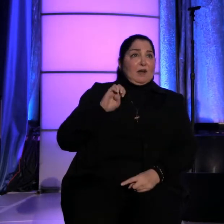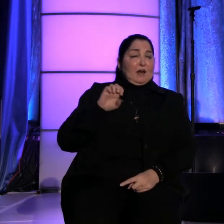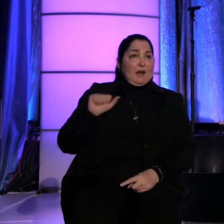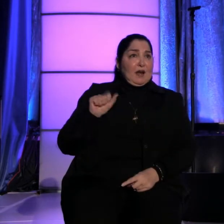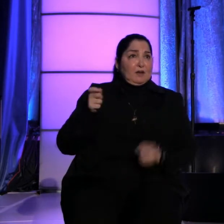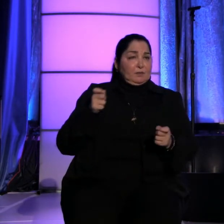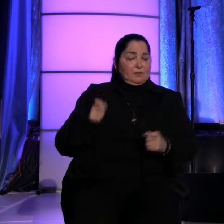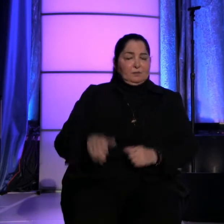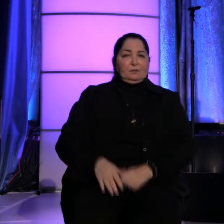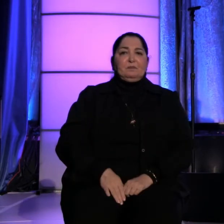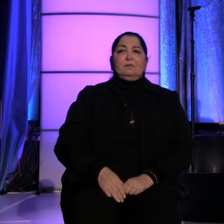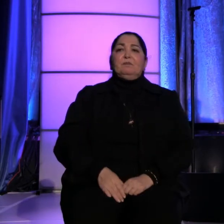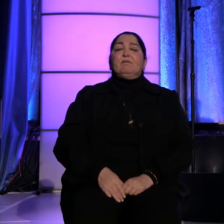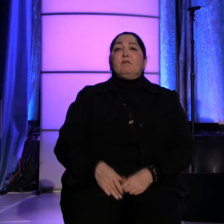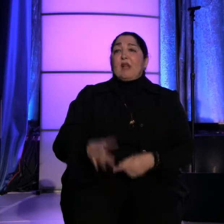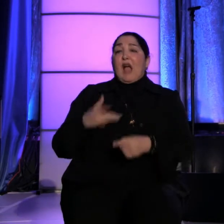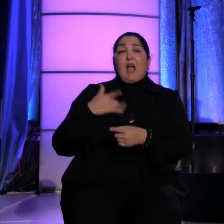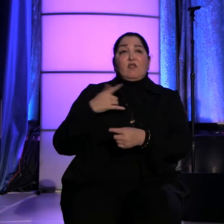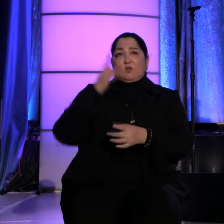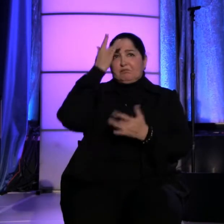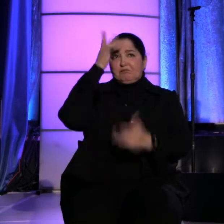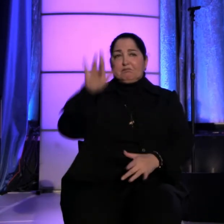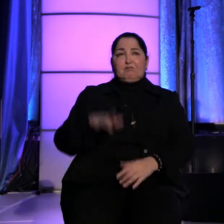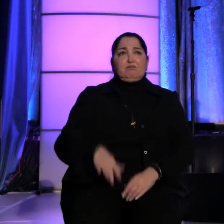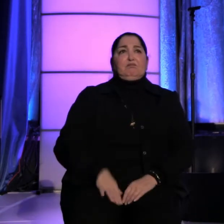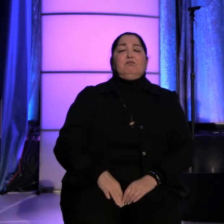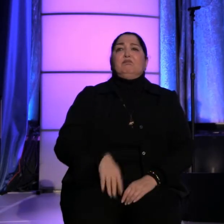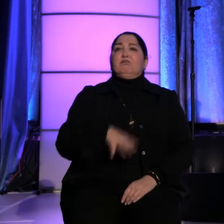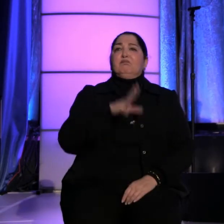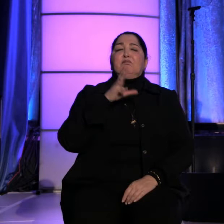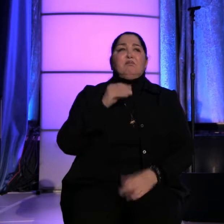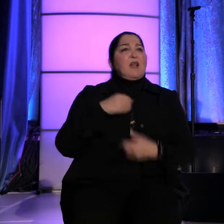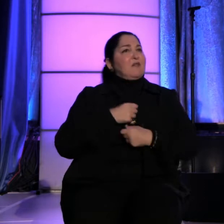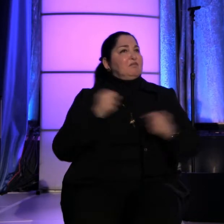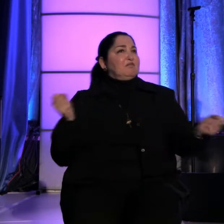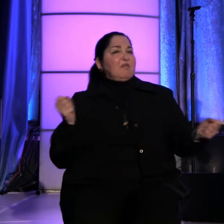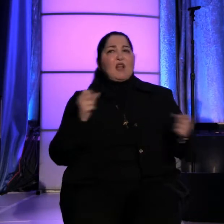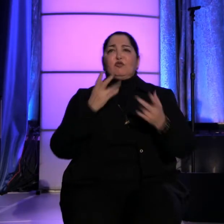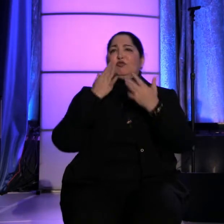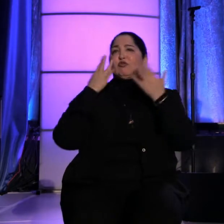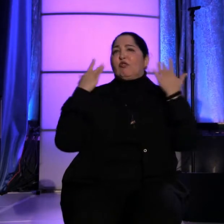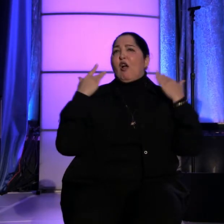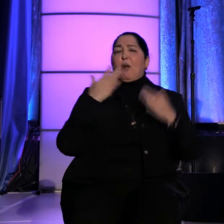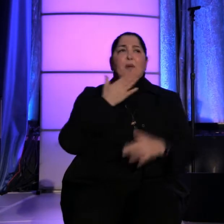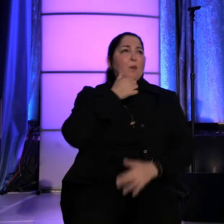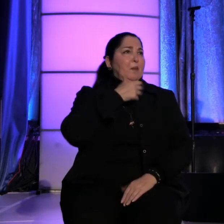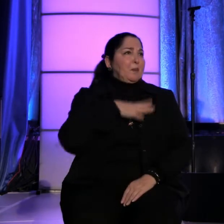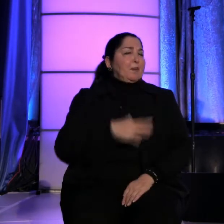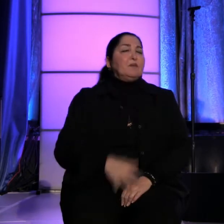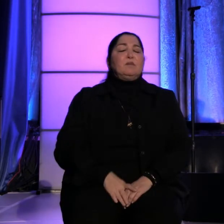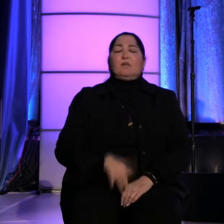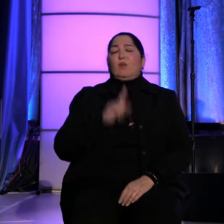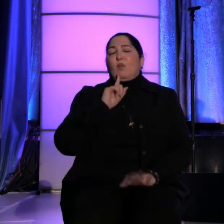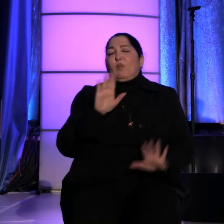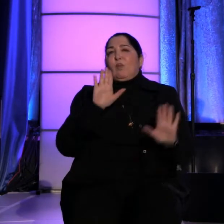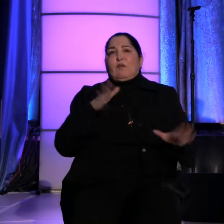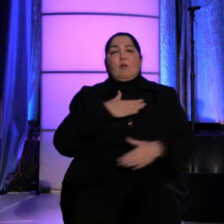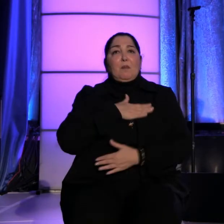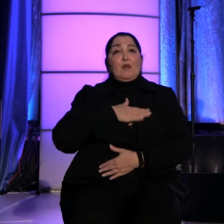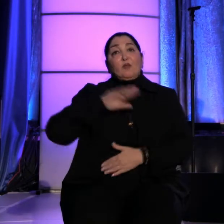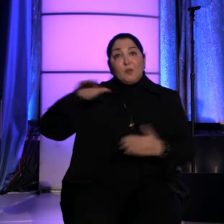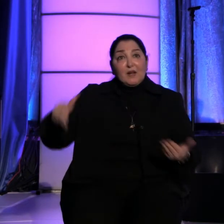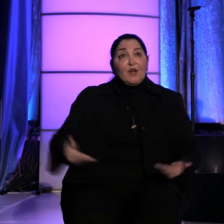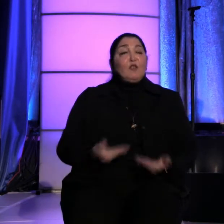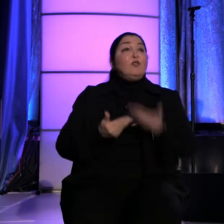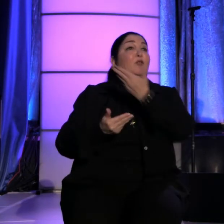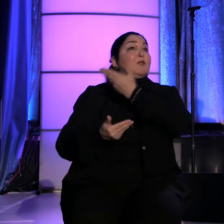be insightful, forthright, and absolutely charming. It is an extraordinary pleasure for me to introduce to